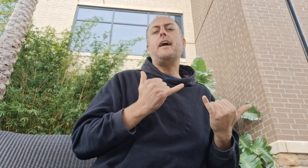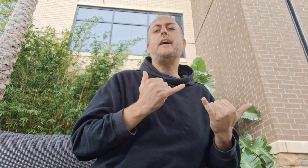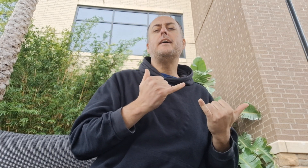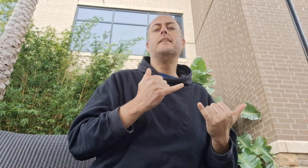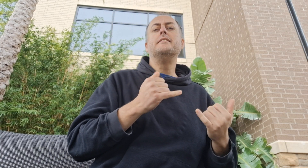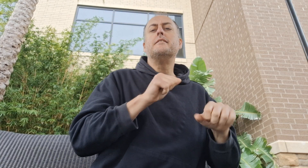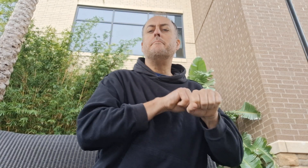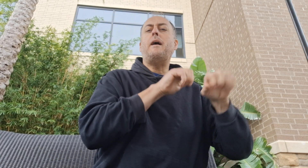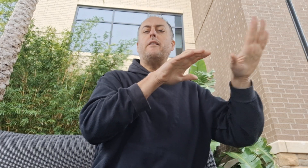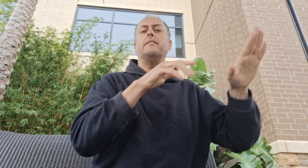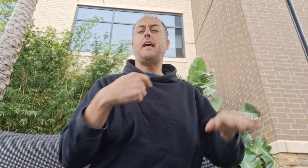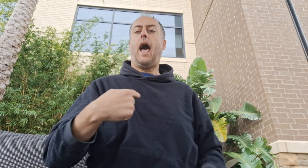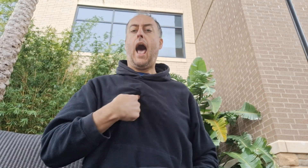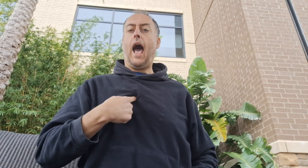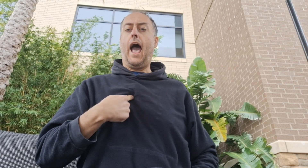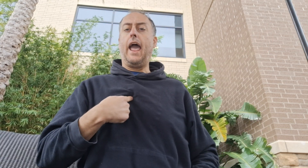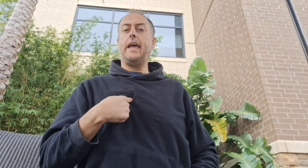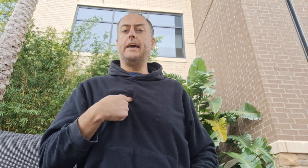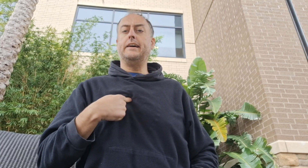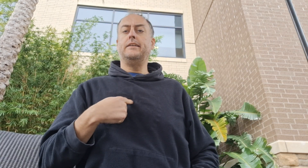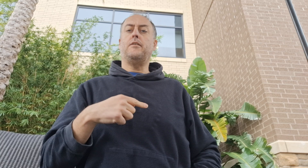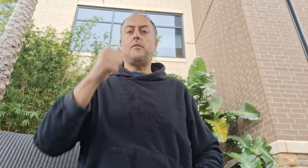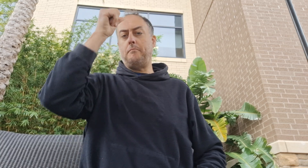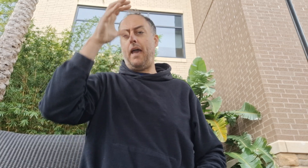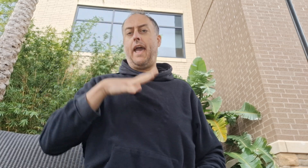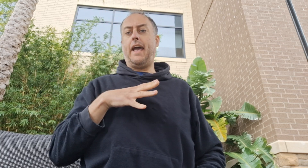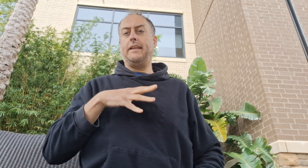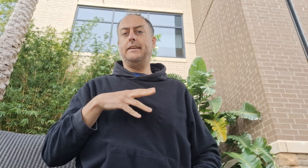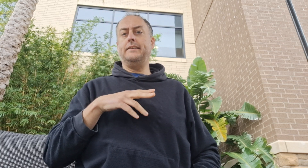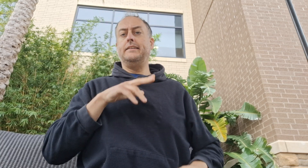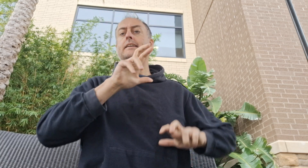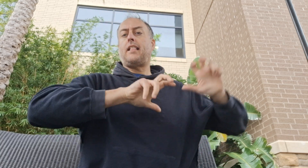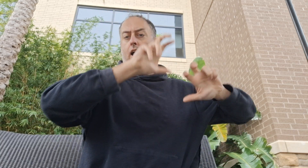today mountain I or man climbed,